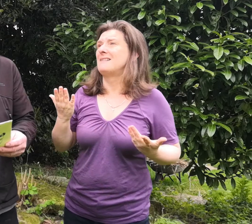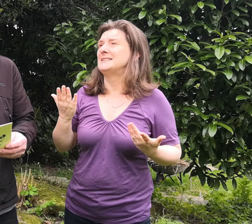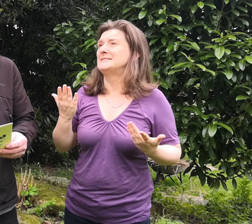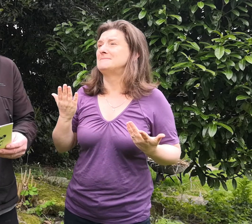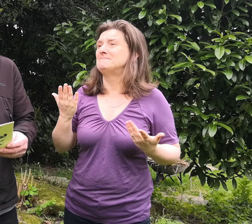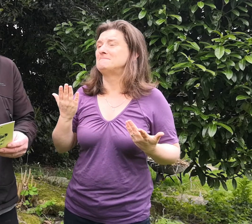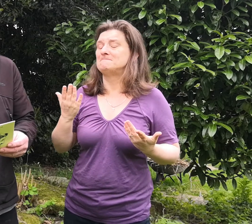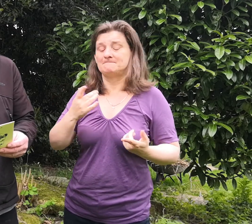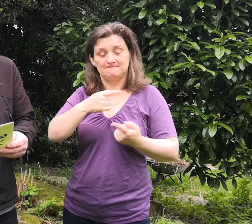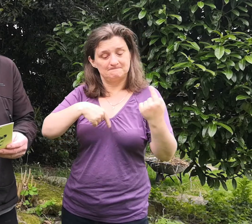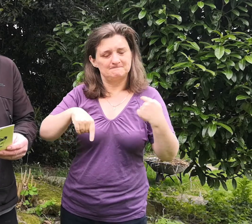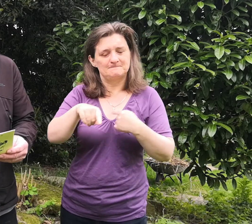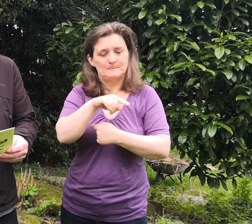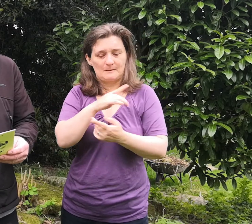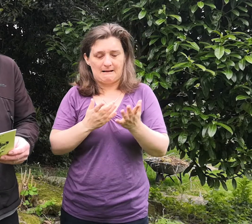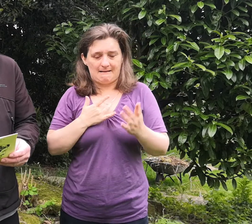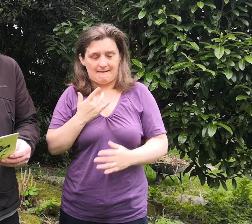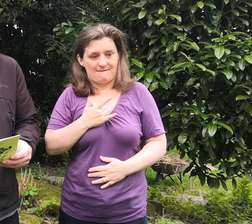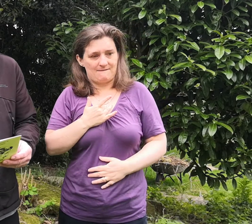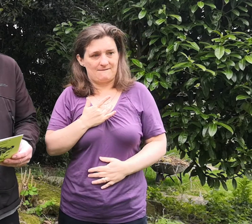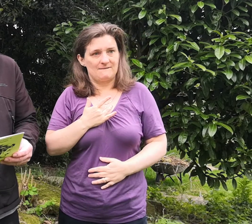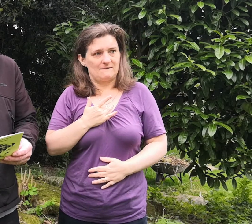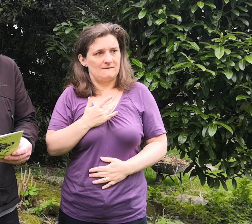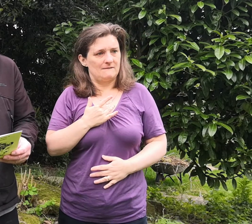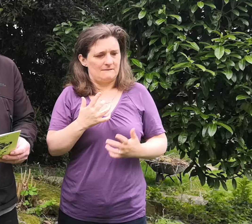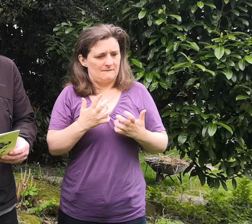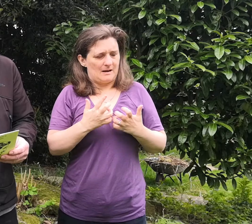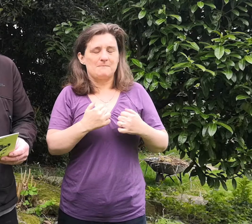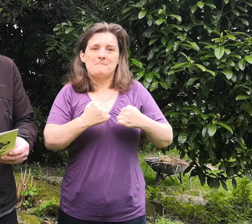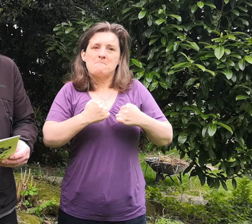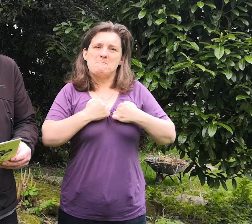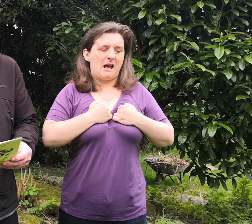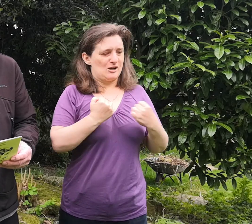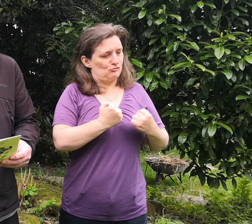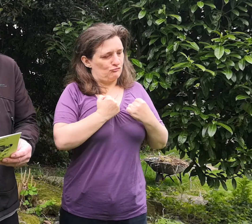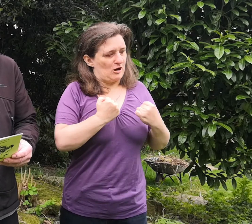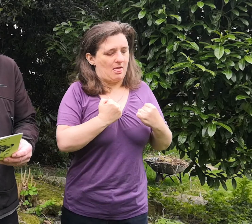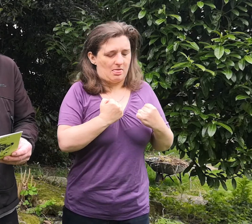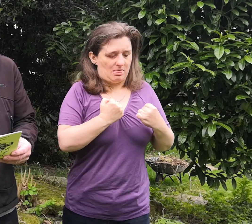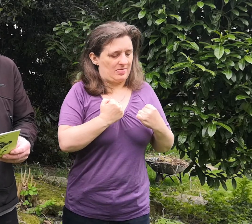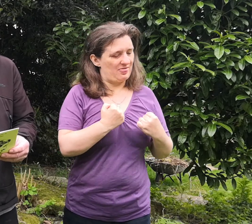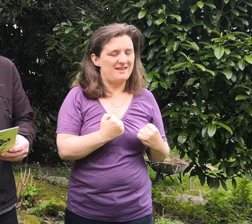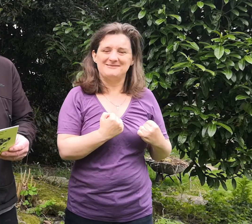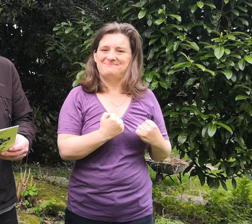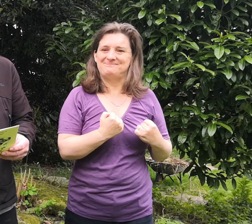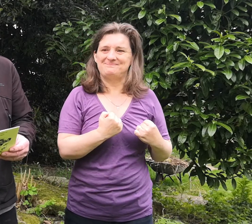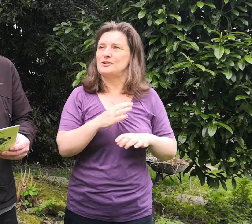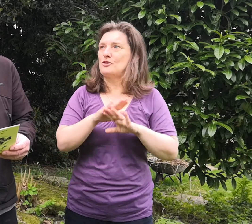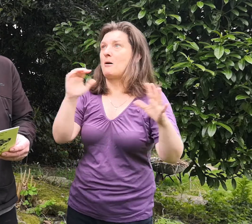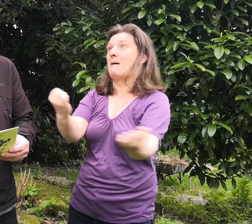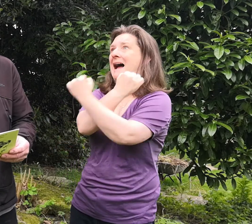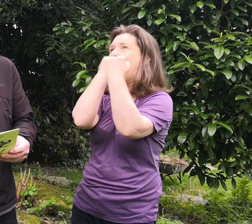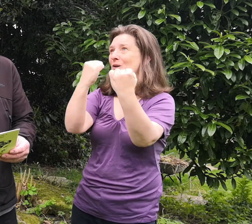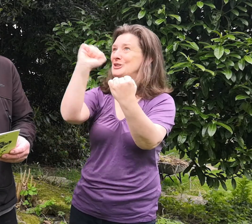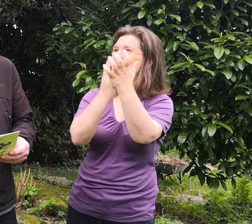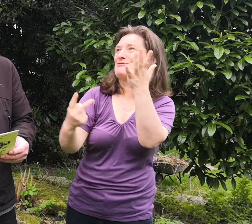We have lived by our own strength and not by the power of your resurrection.